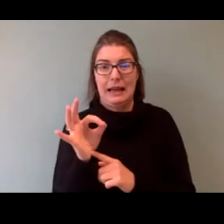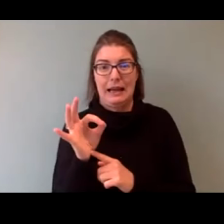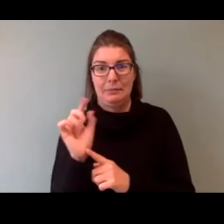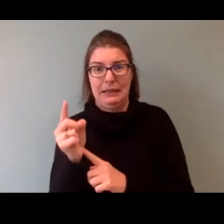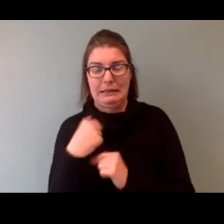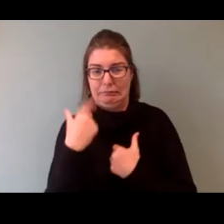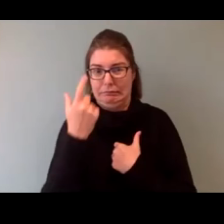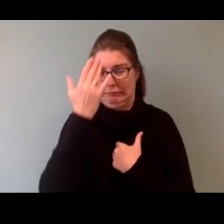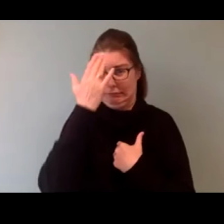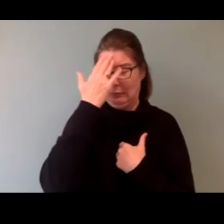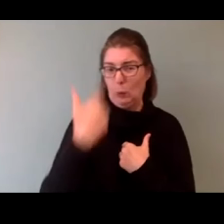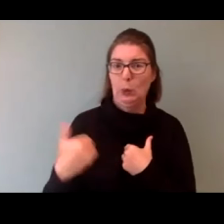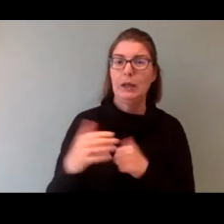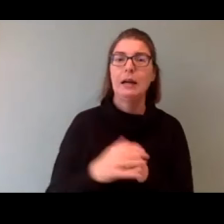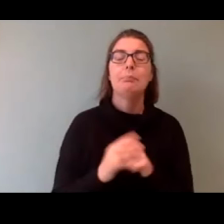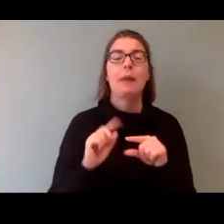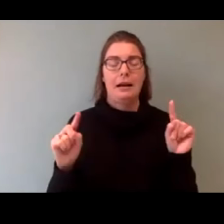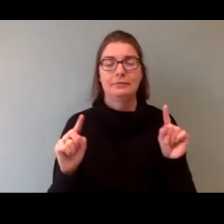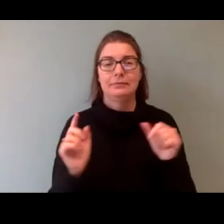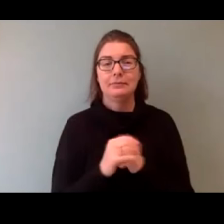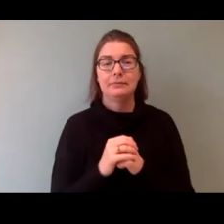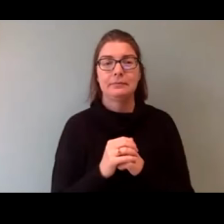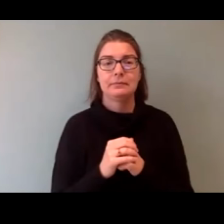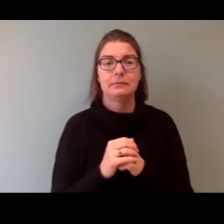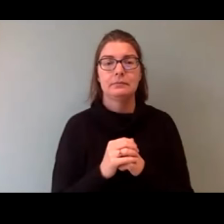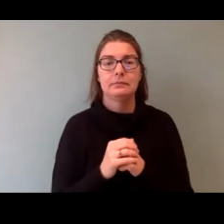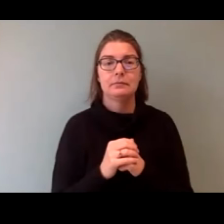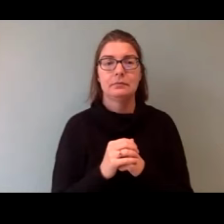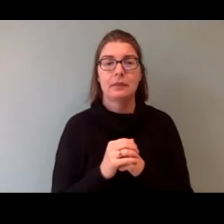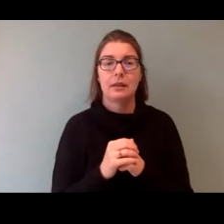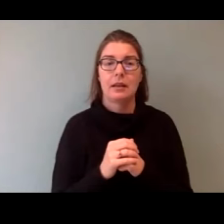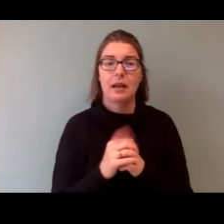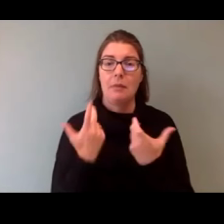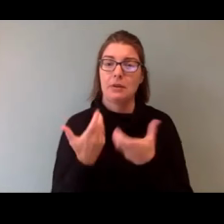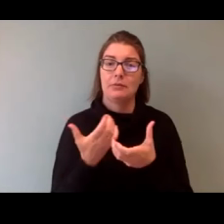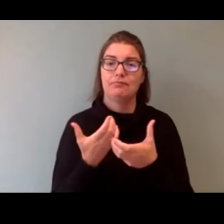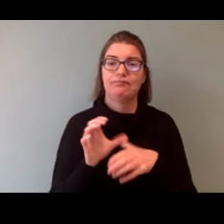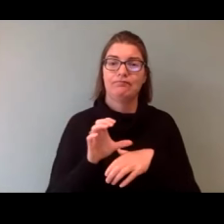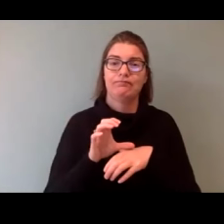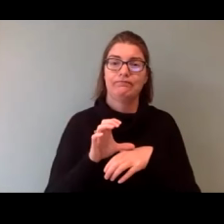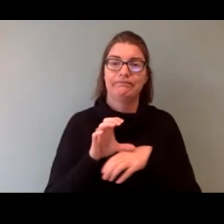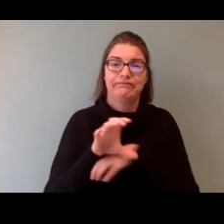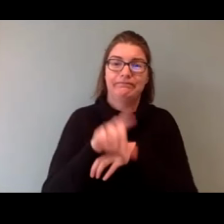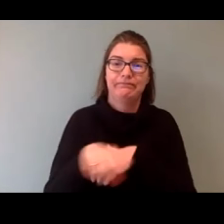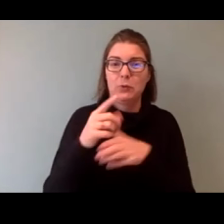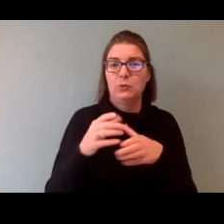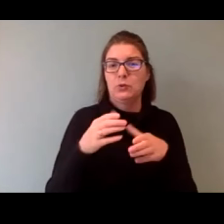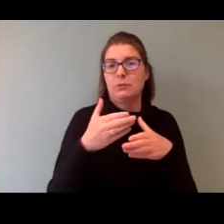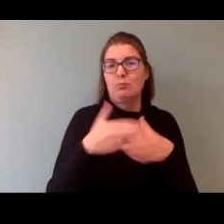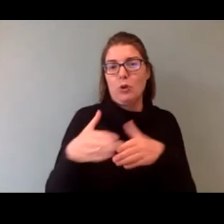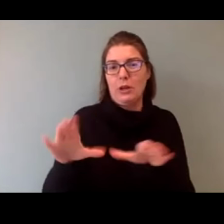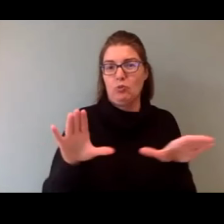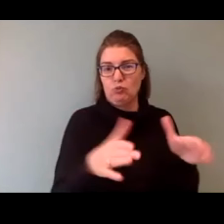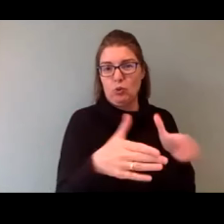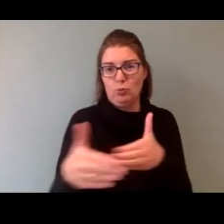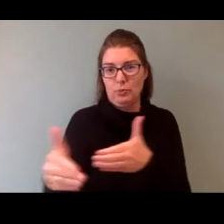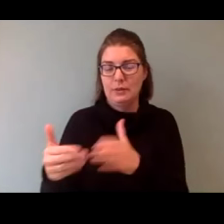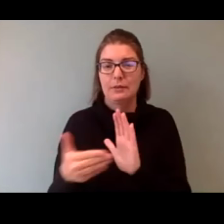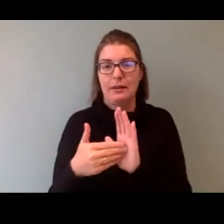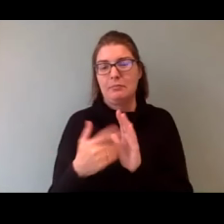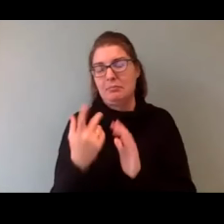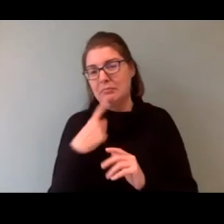appreciative of that fact, but we're going to push people into breakout groups. I'm going to give everyone, let's